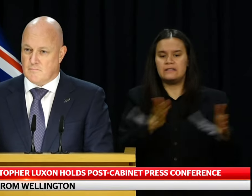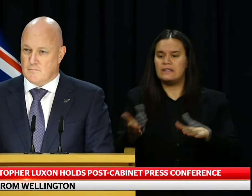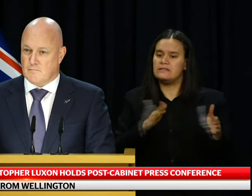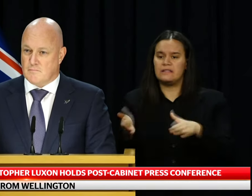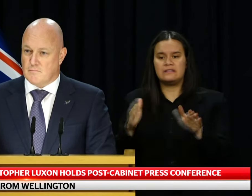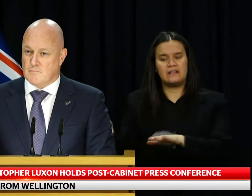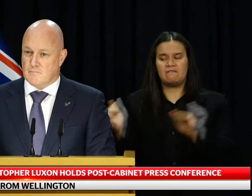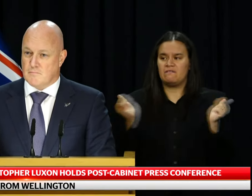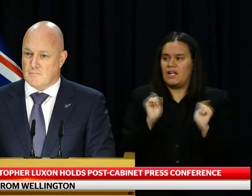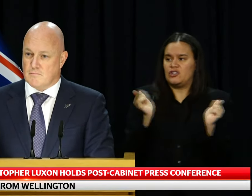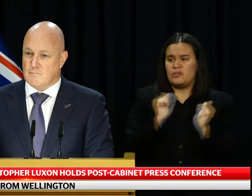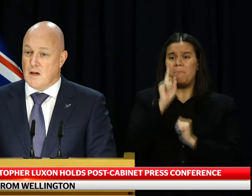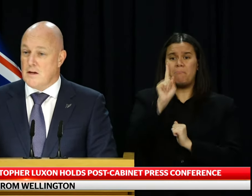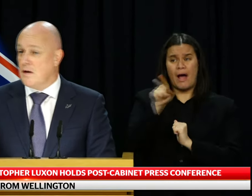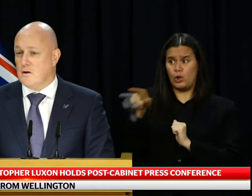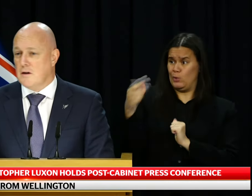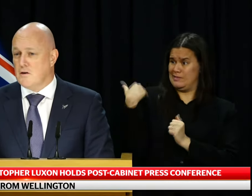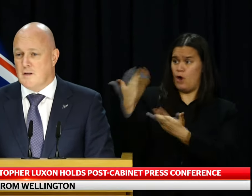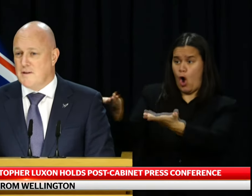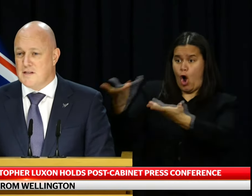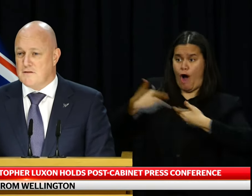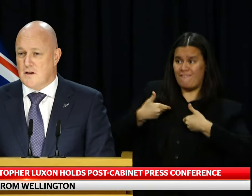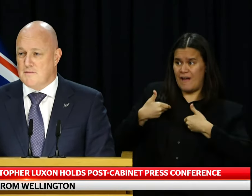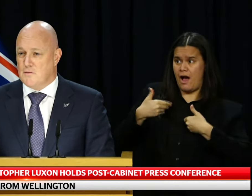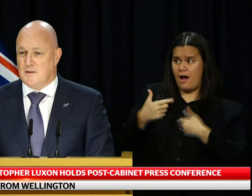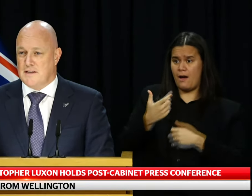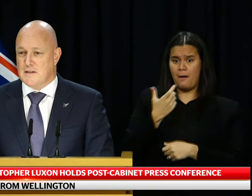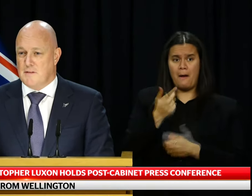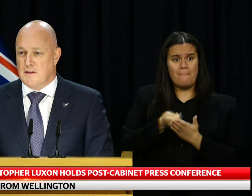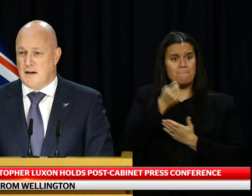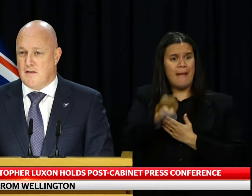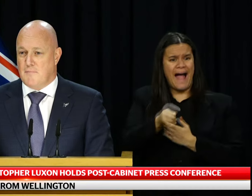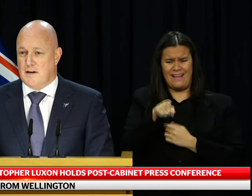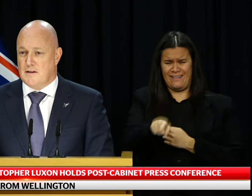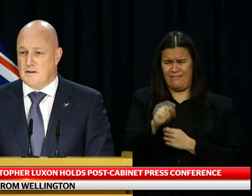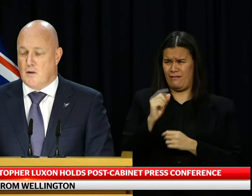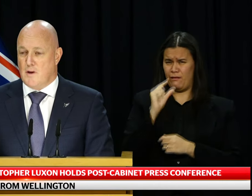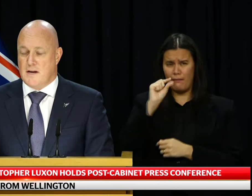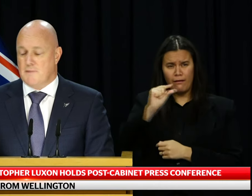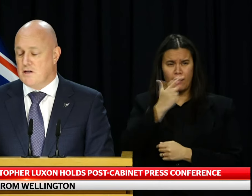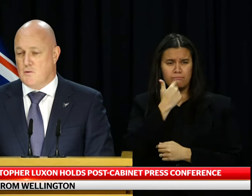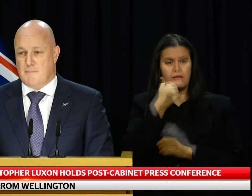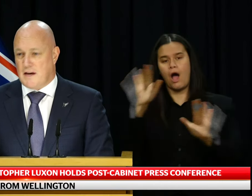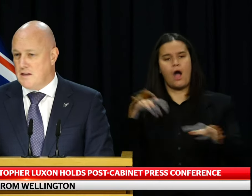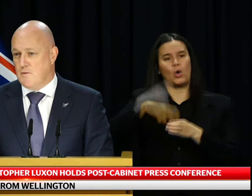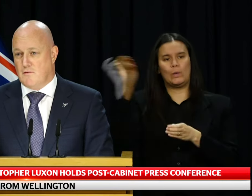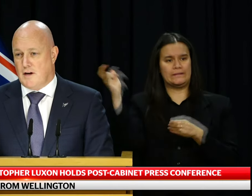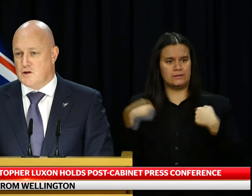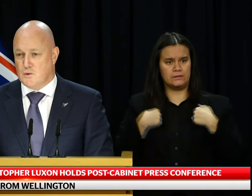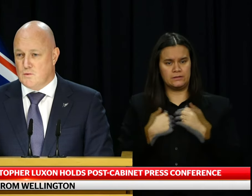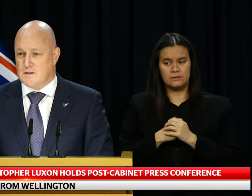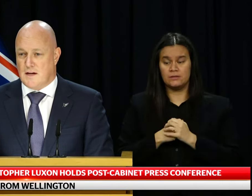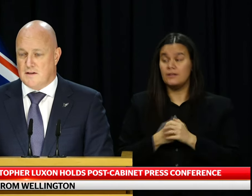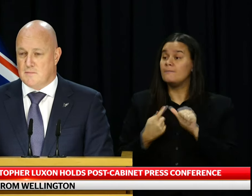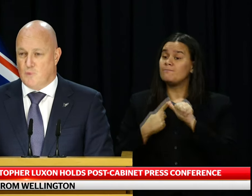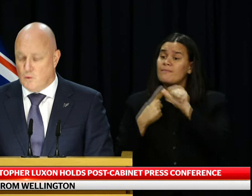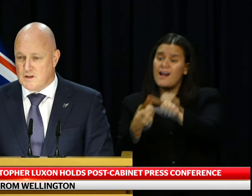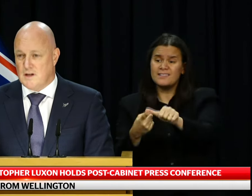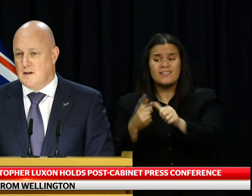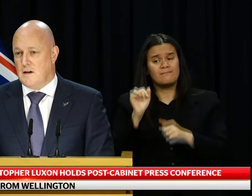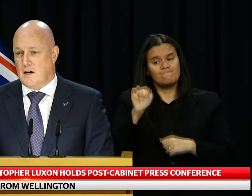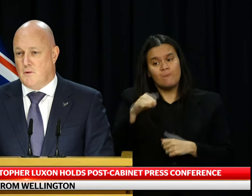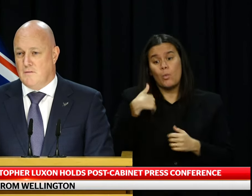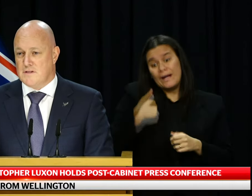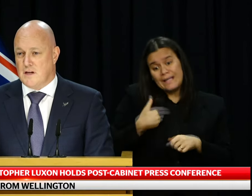Friday on hearing the latest offer. Yeah, look, incredibly tough times for police. I mean, they have been, you know, we need to make sure we're backing them with the right tools and